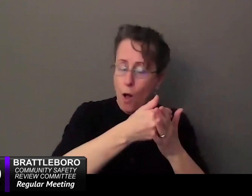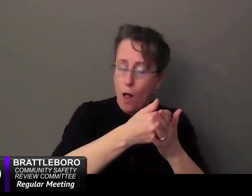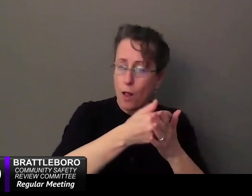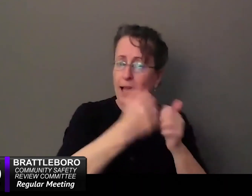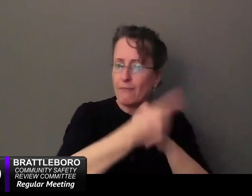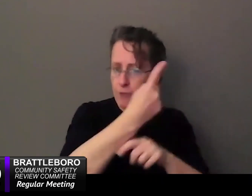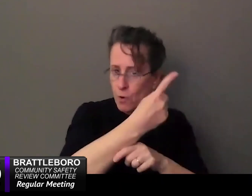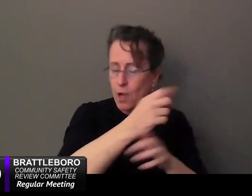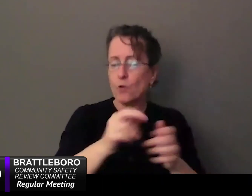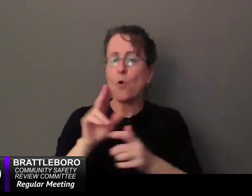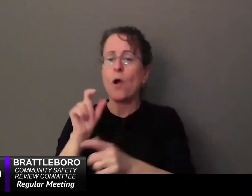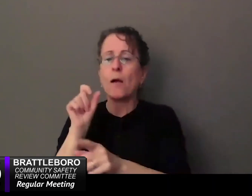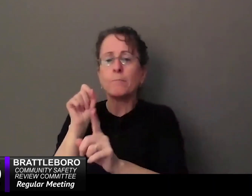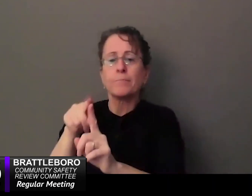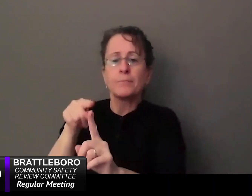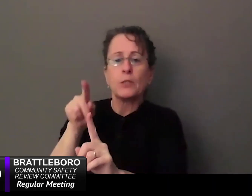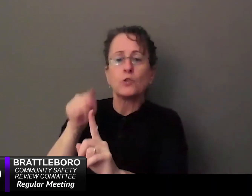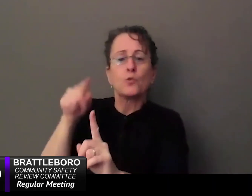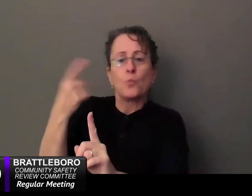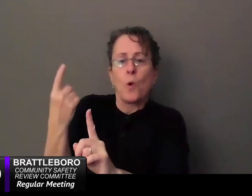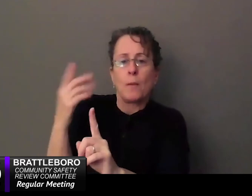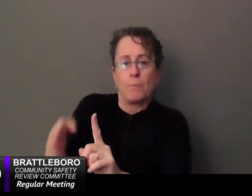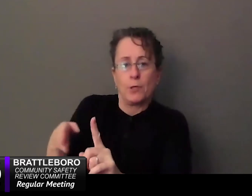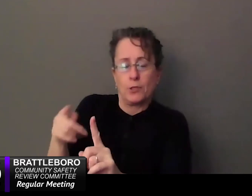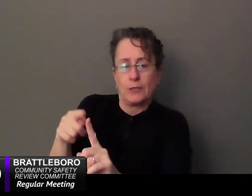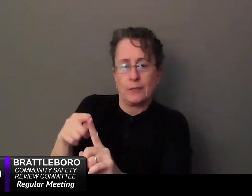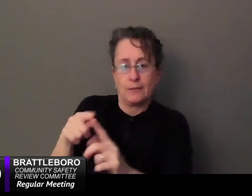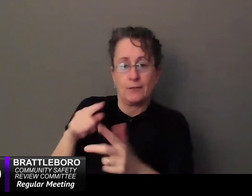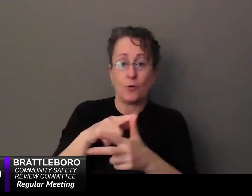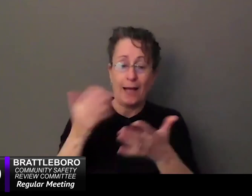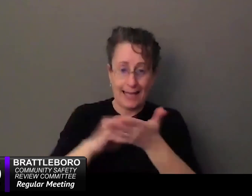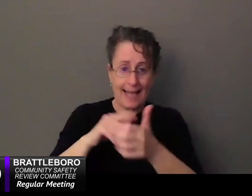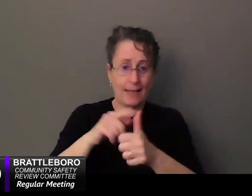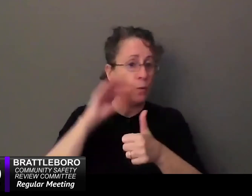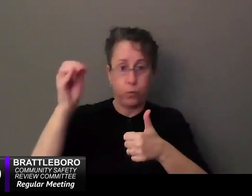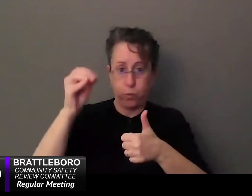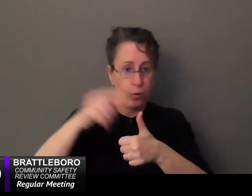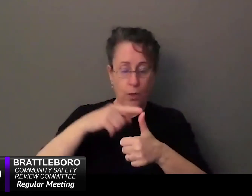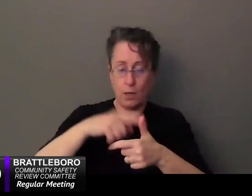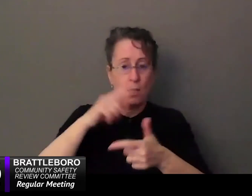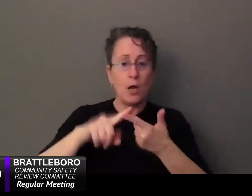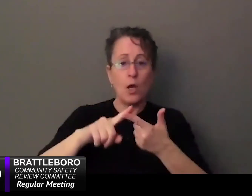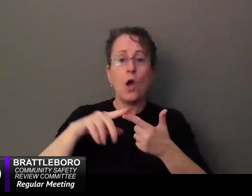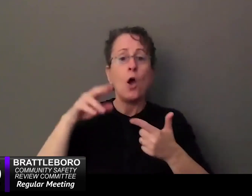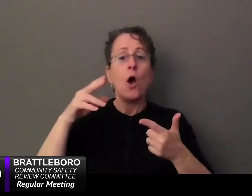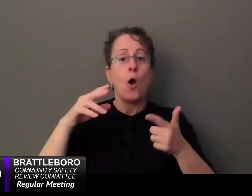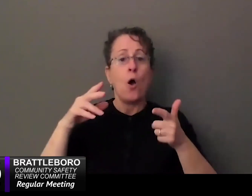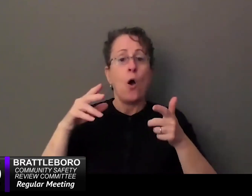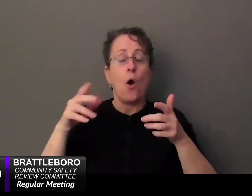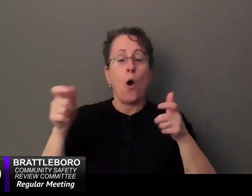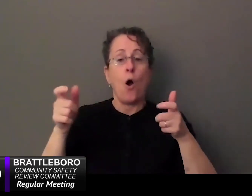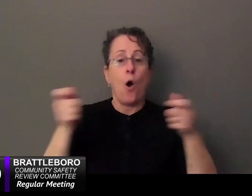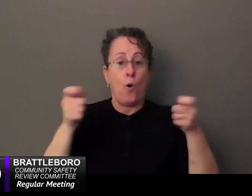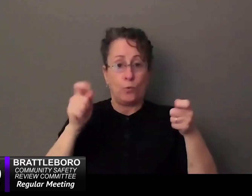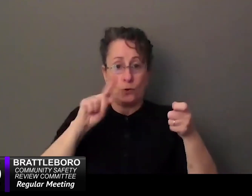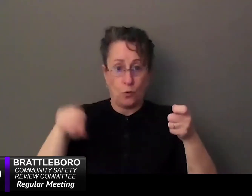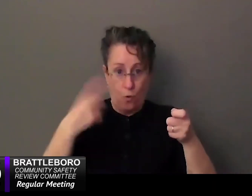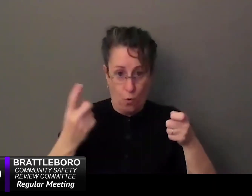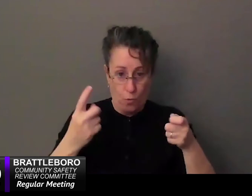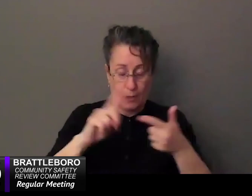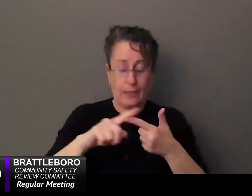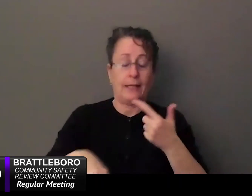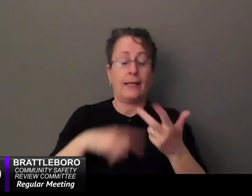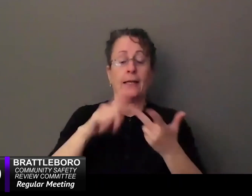meeting. So participants can chat with no one, host only, everyone publicly and privately.